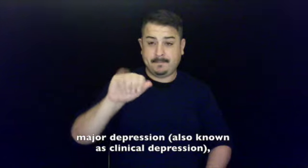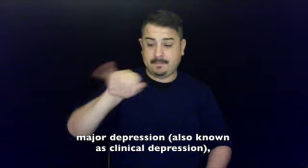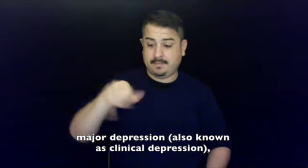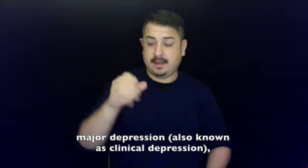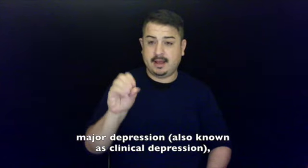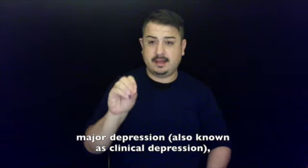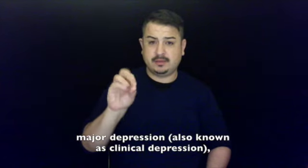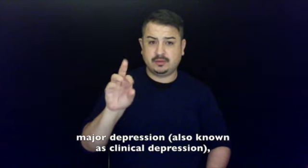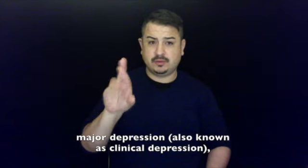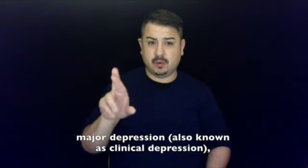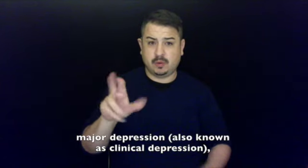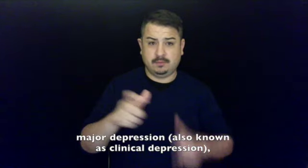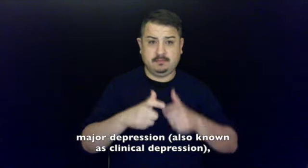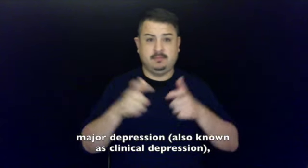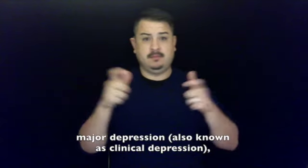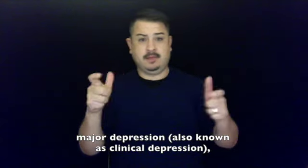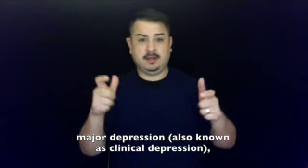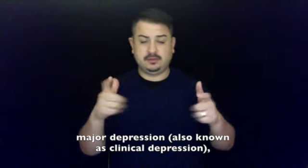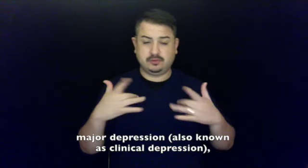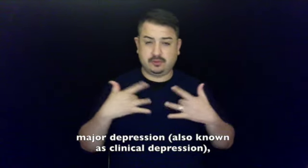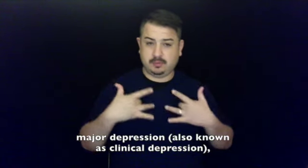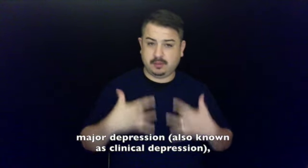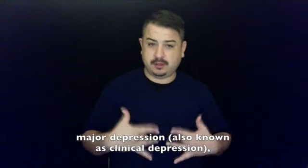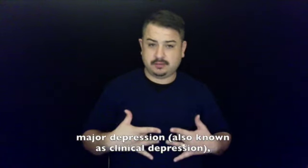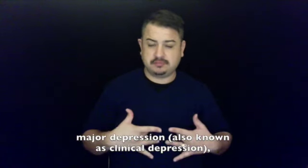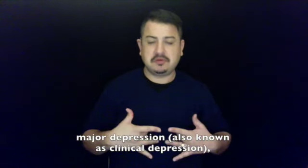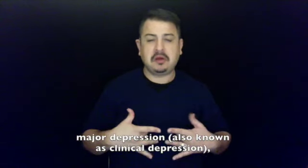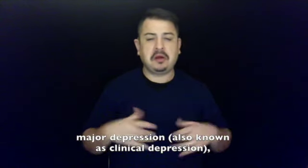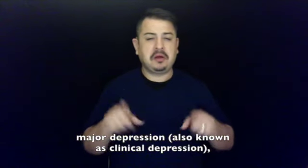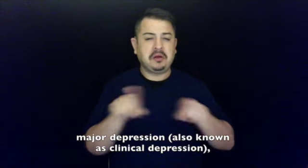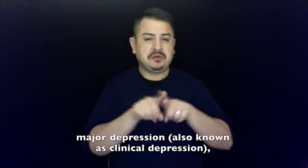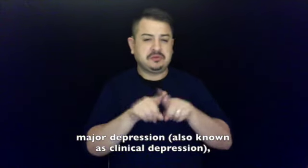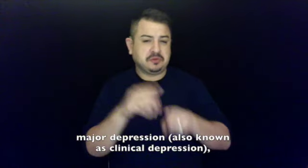Major depression, also known as clinical depression.